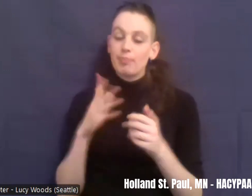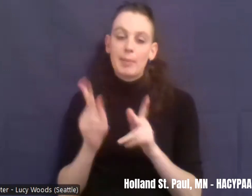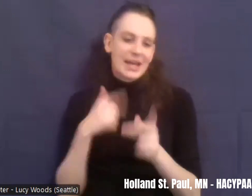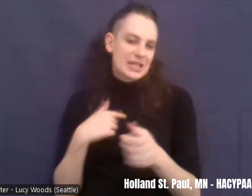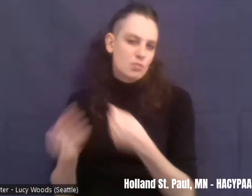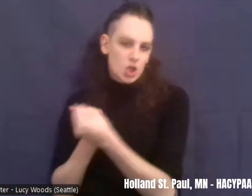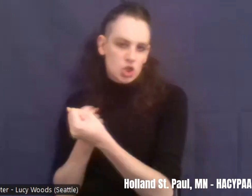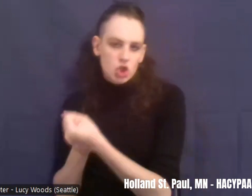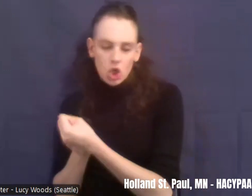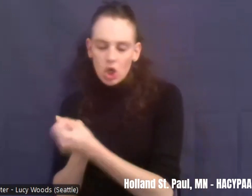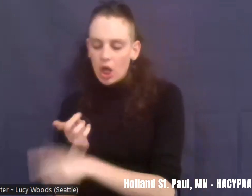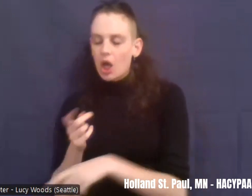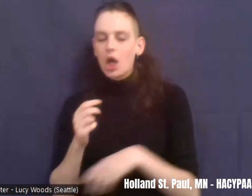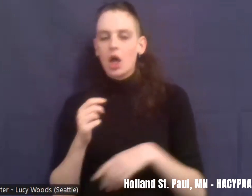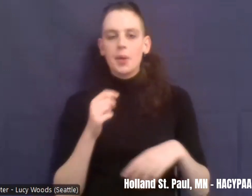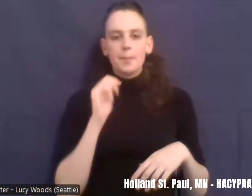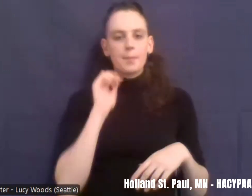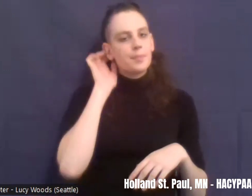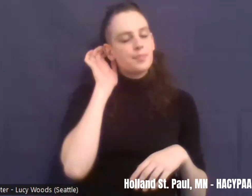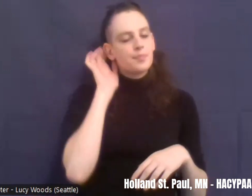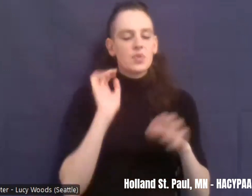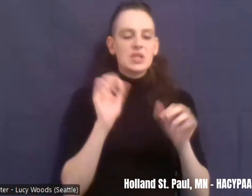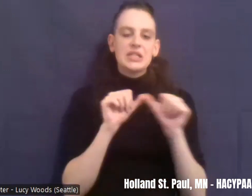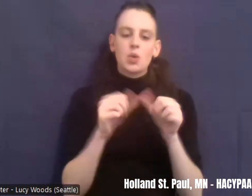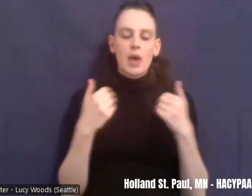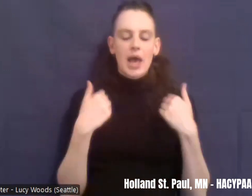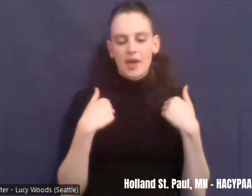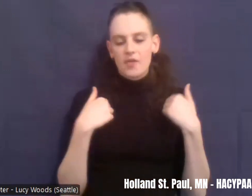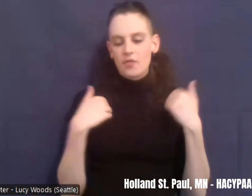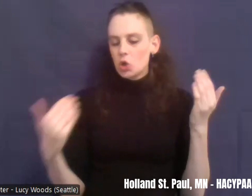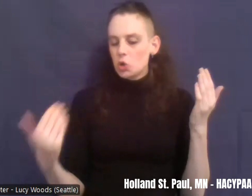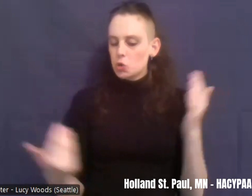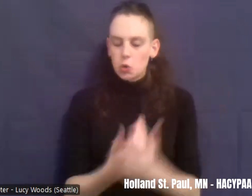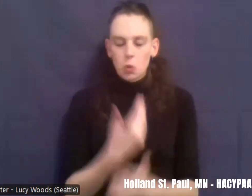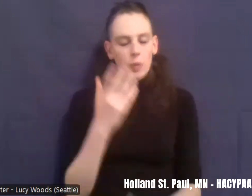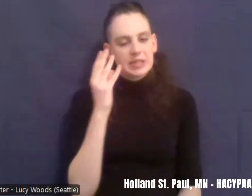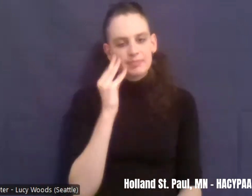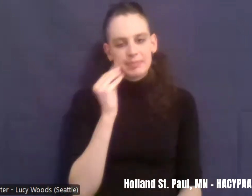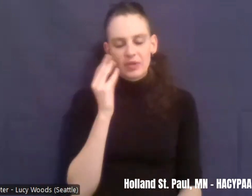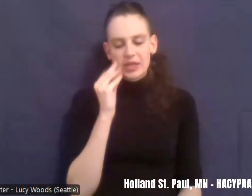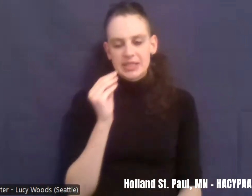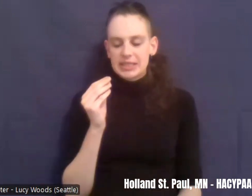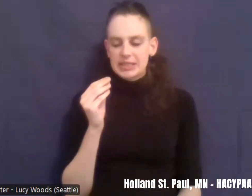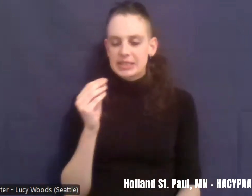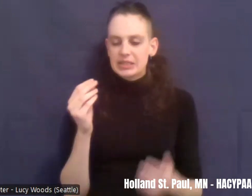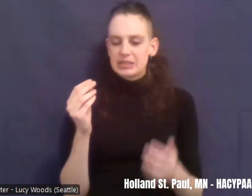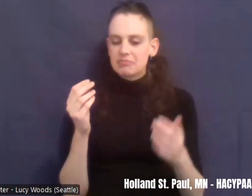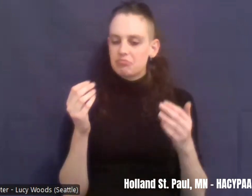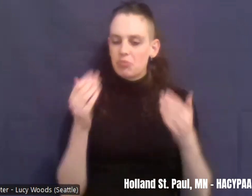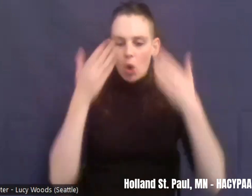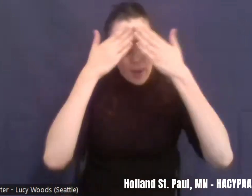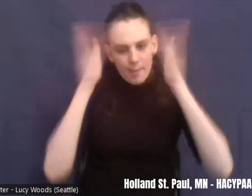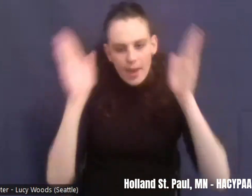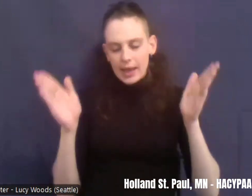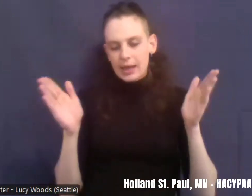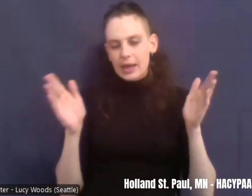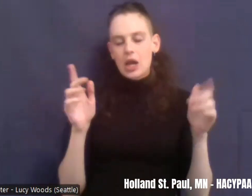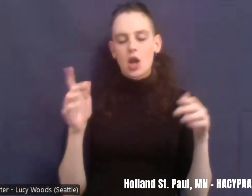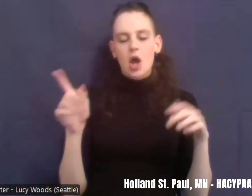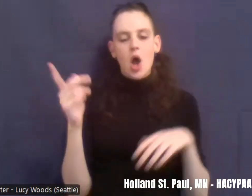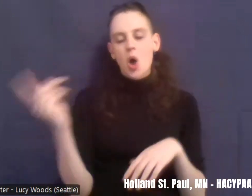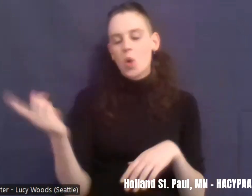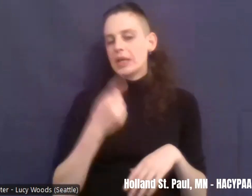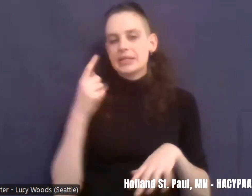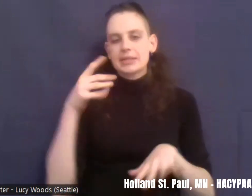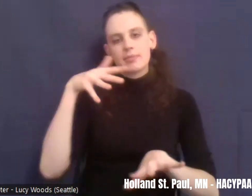new experience, and that we continue to like be in the middle, and we're in the middle on all sides of the triangle. Like you don't